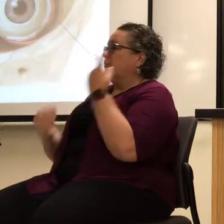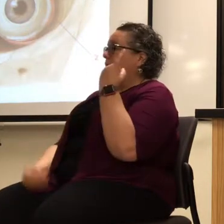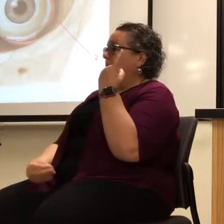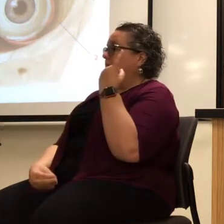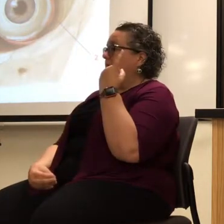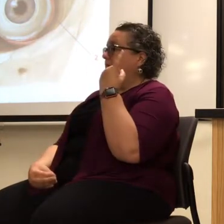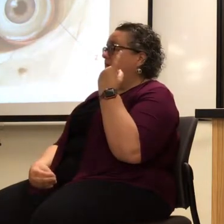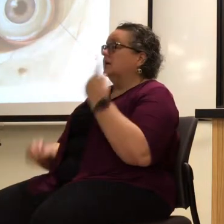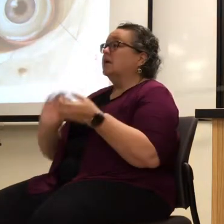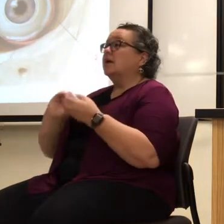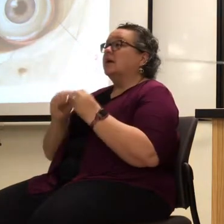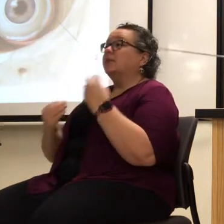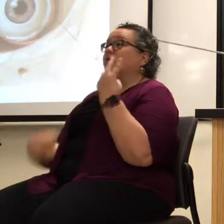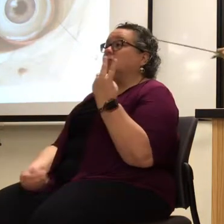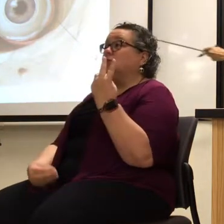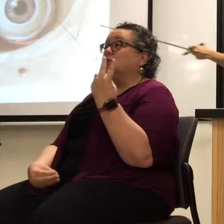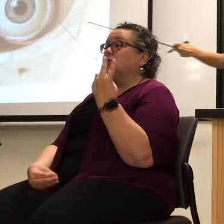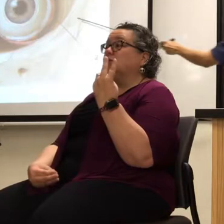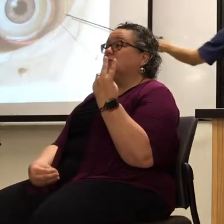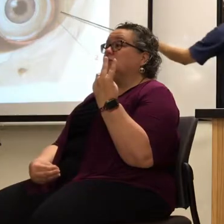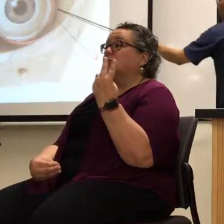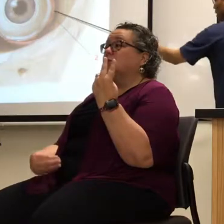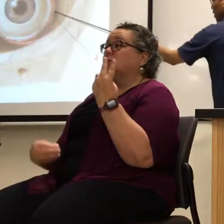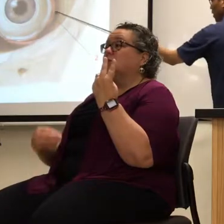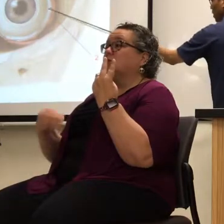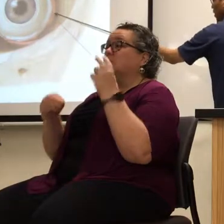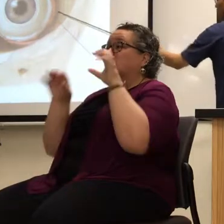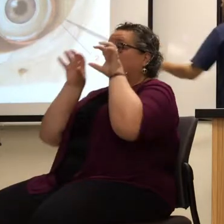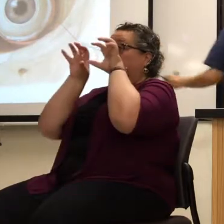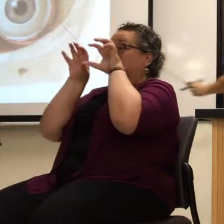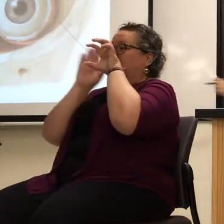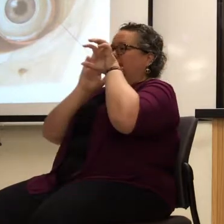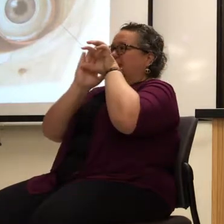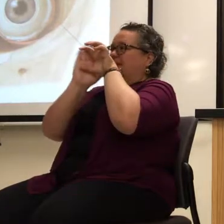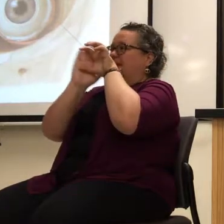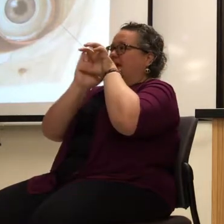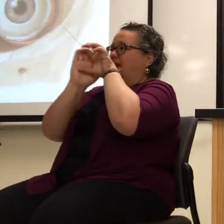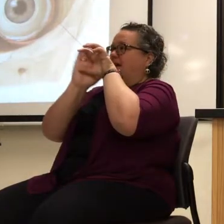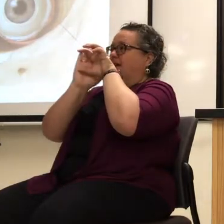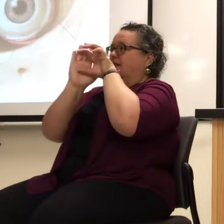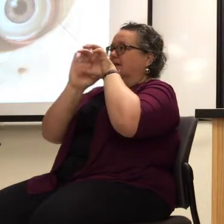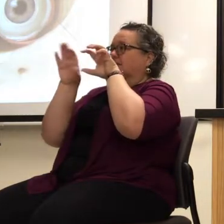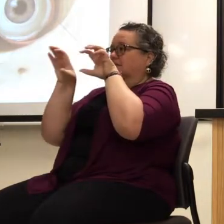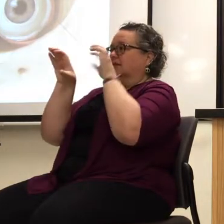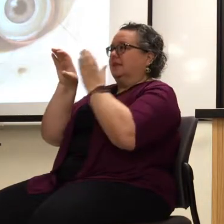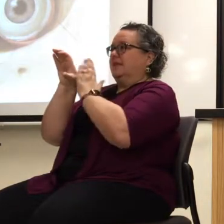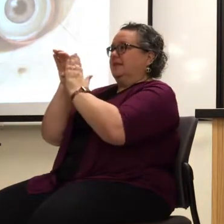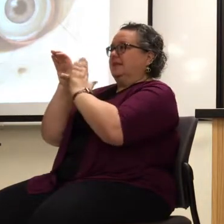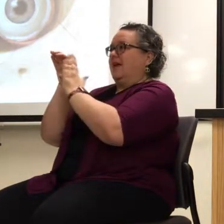Number two, on the inside. Medially. Medial rectus.